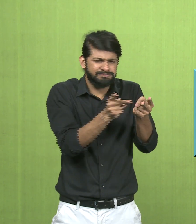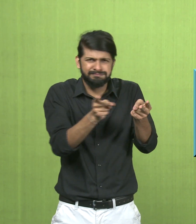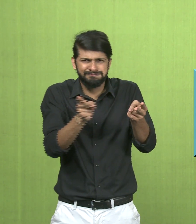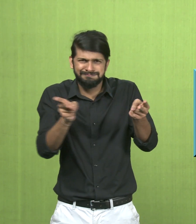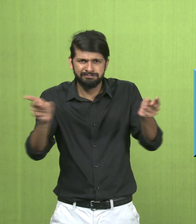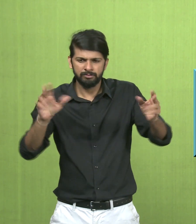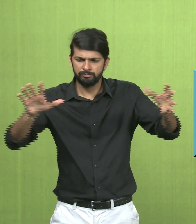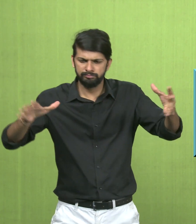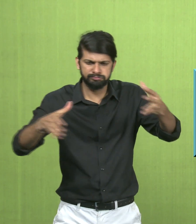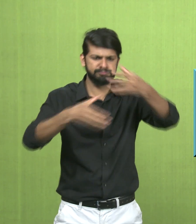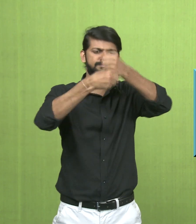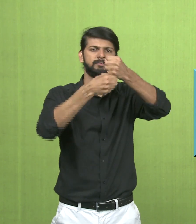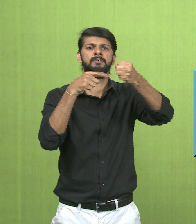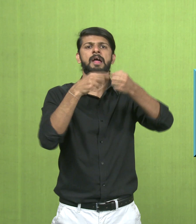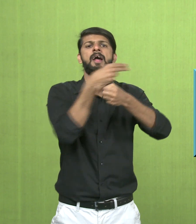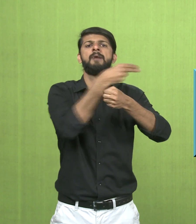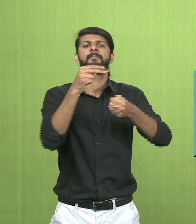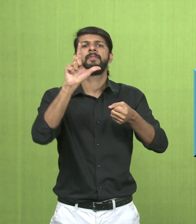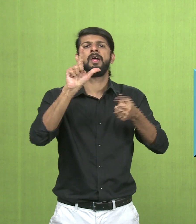Lentils are basically pulses of various kinds.